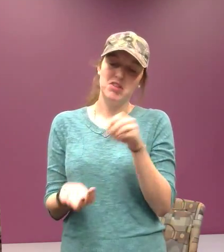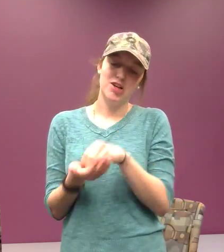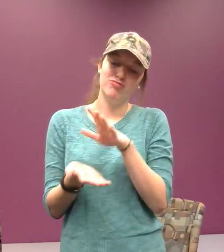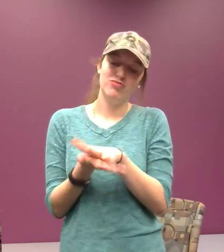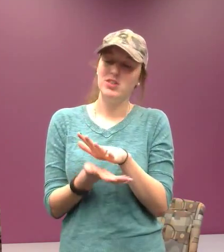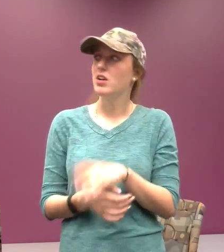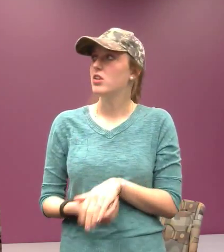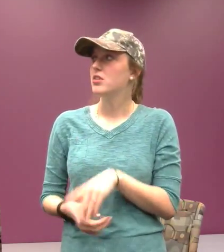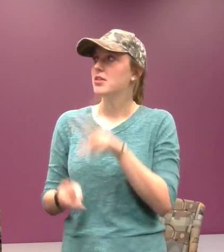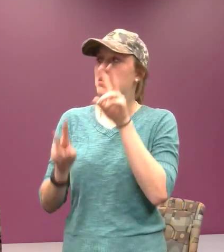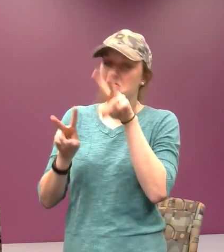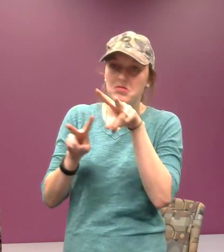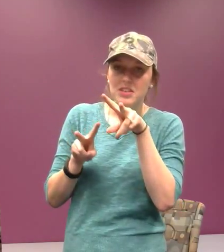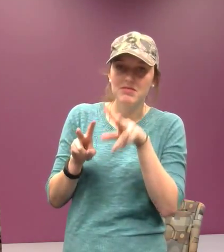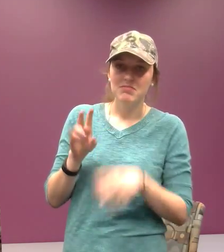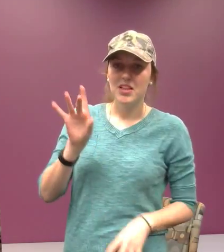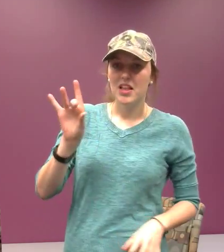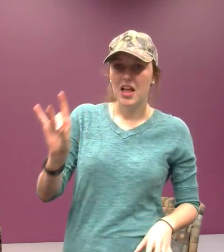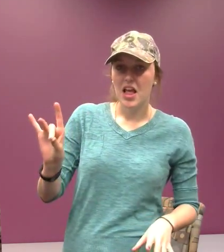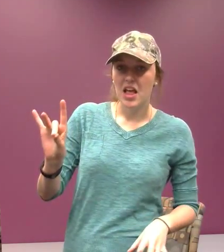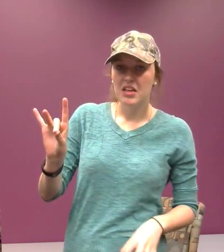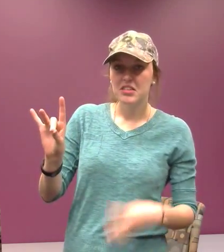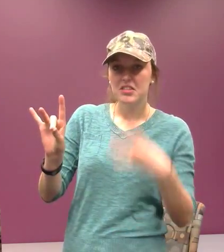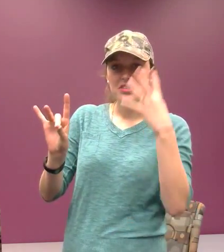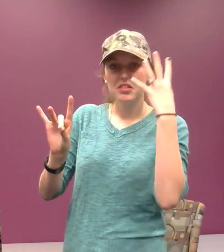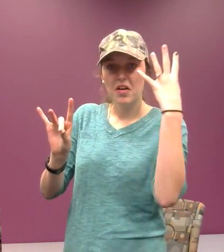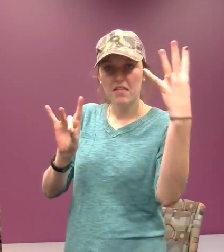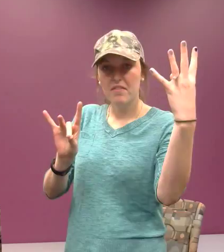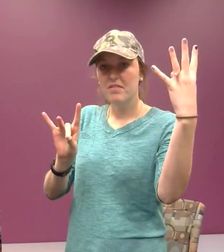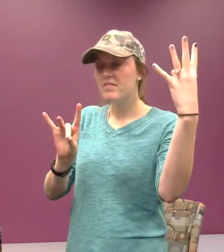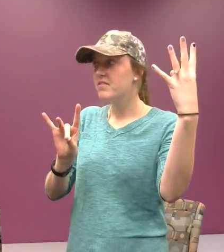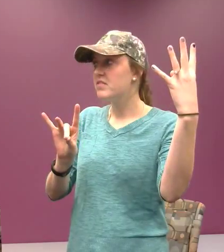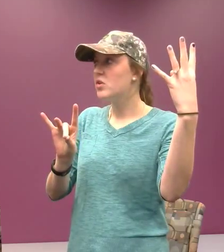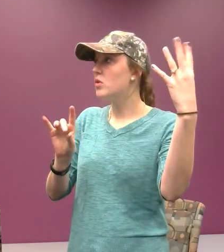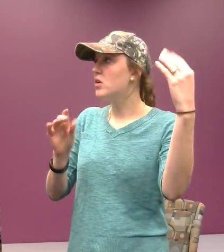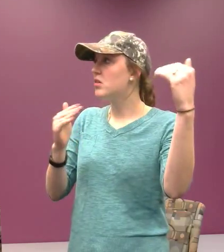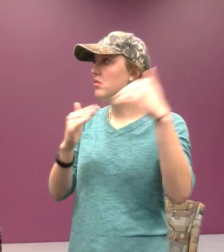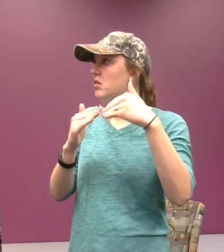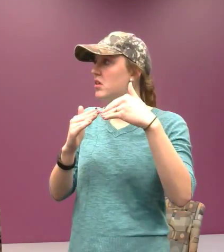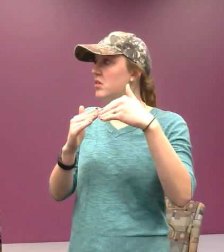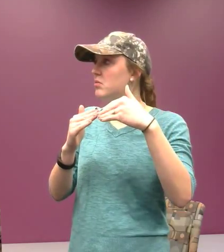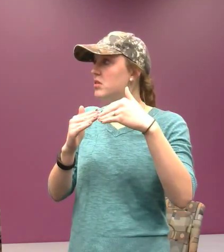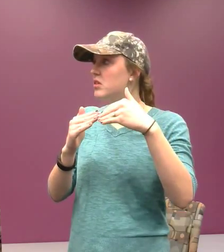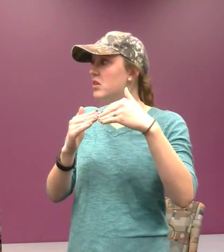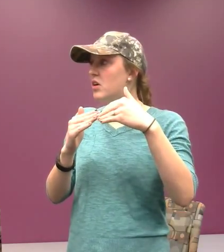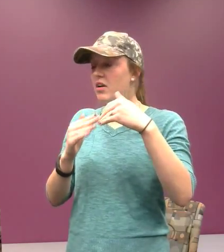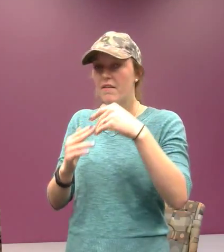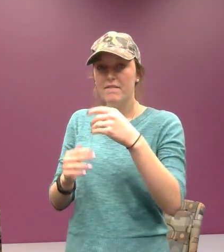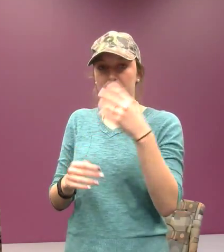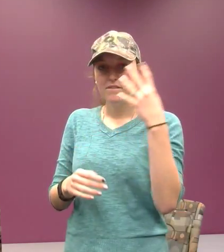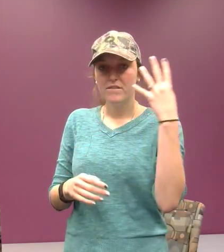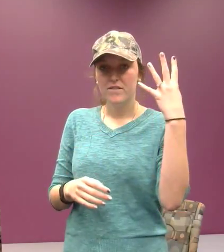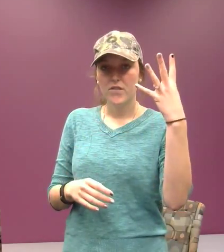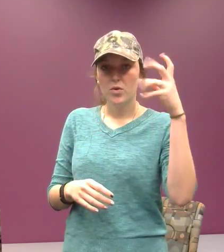8 and realizing there's a 4 up here, write it as 4 times 2 instead of 2 times 2